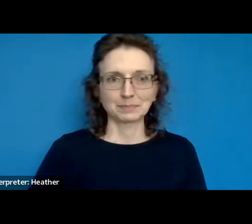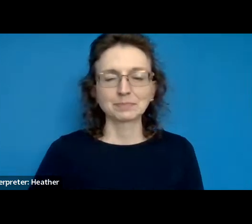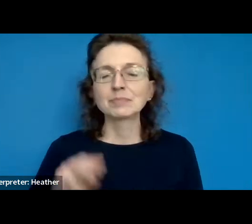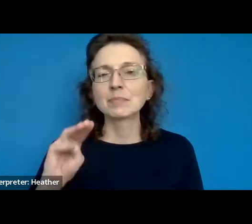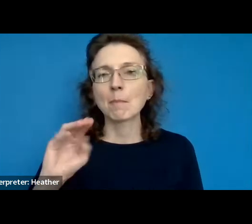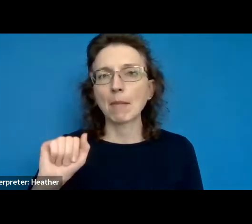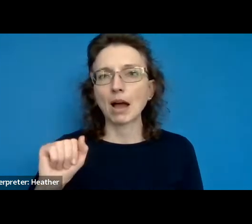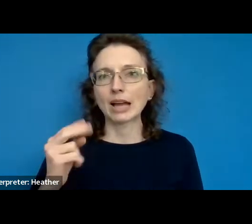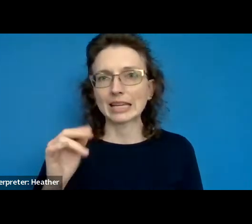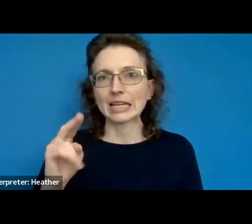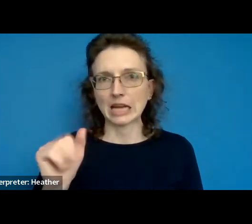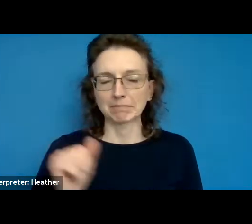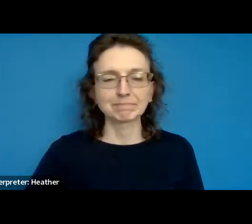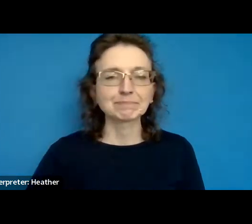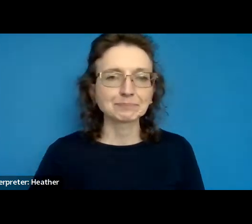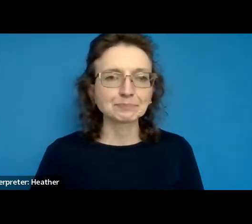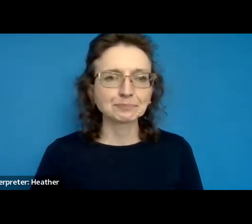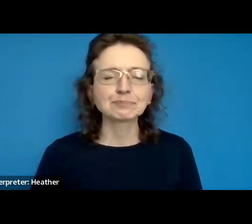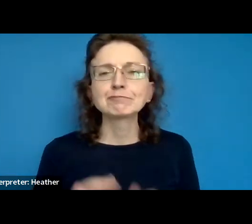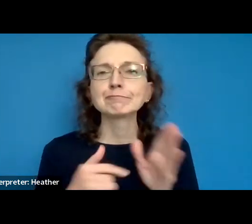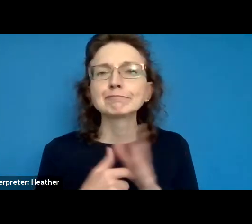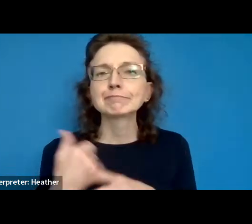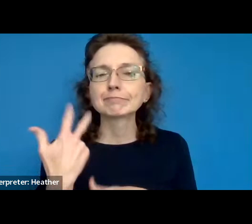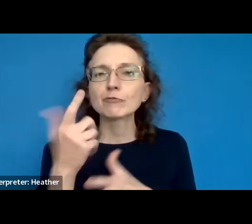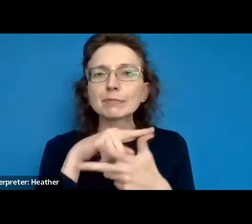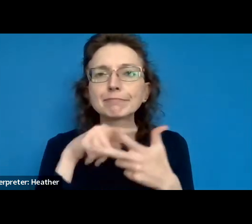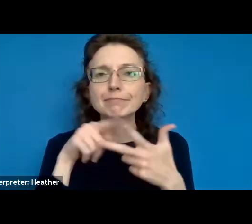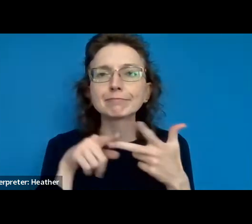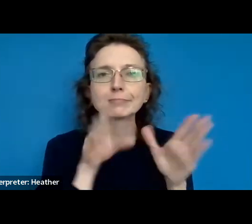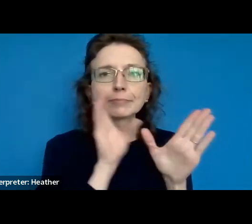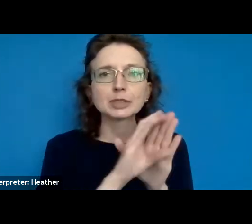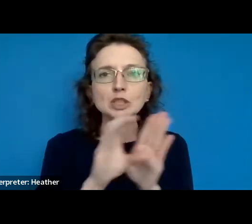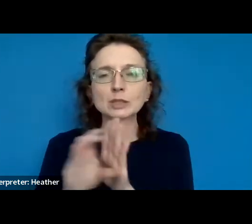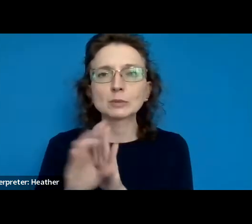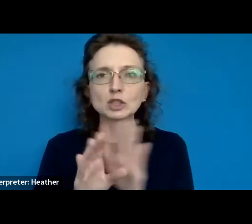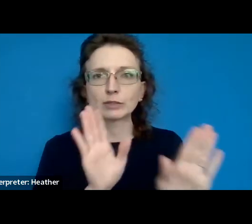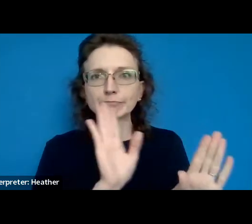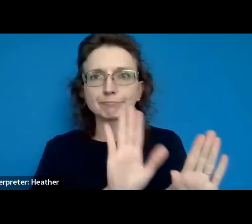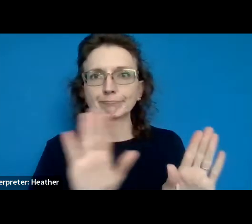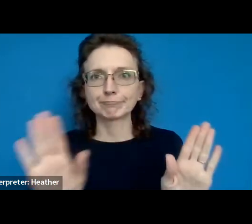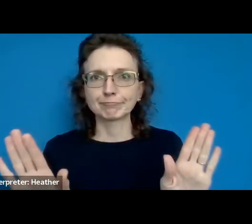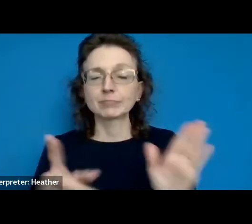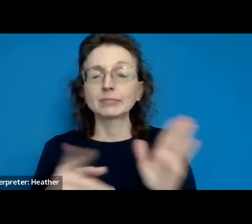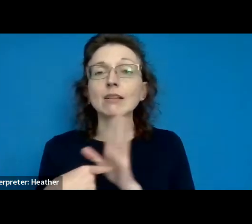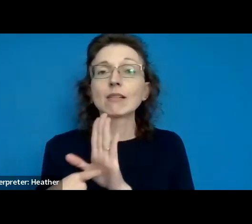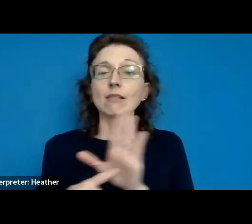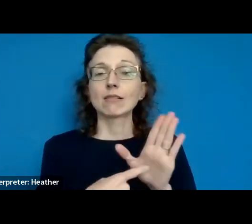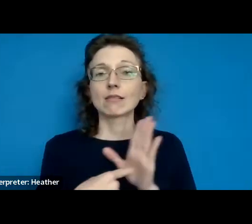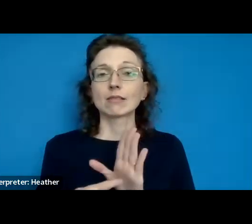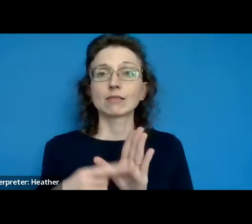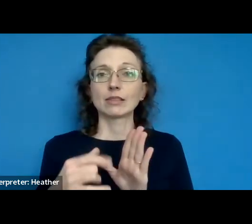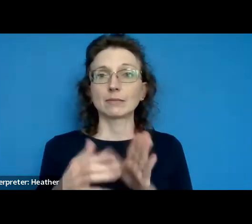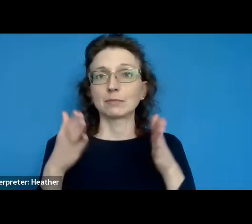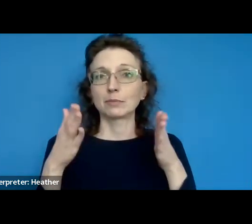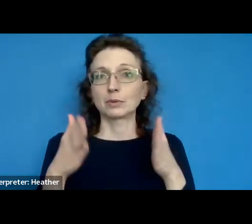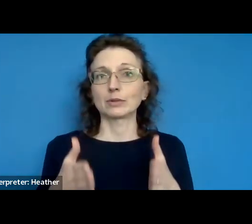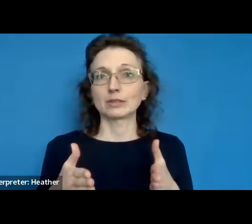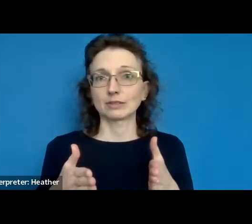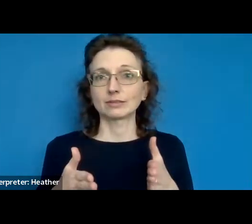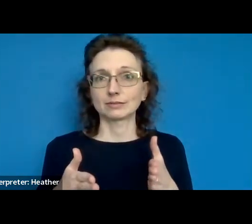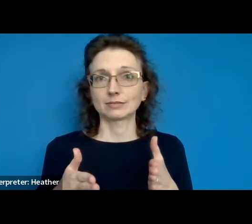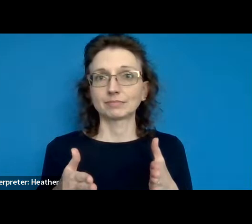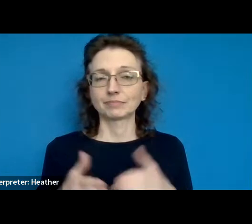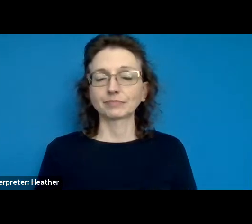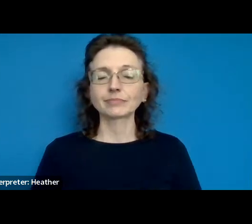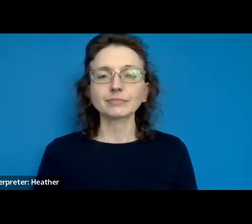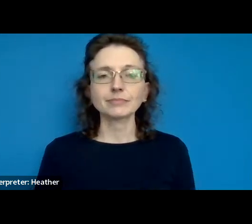are just three different images. And the three images tells you about this individual. This is it's